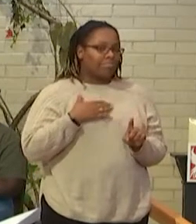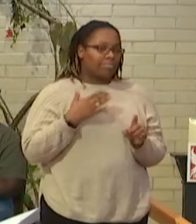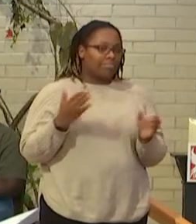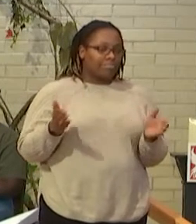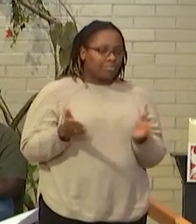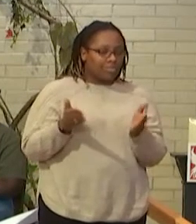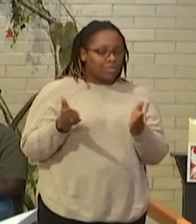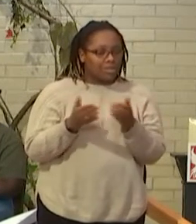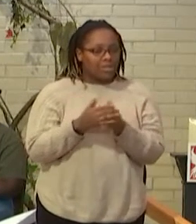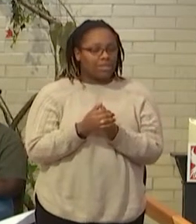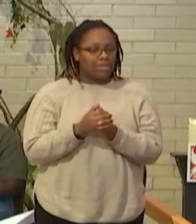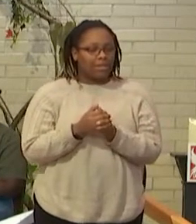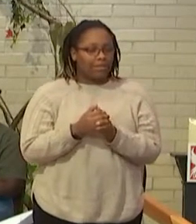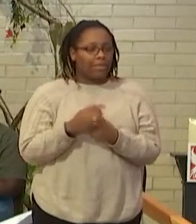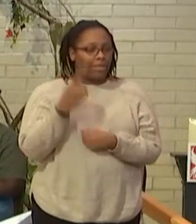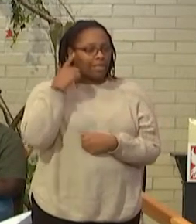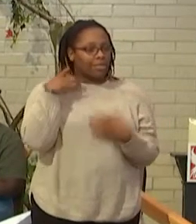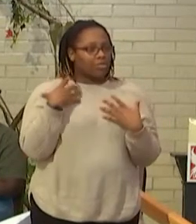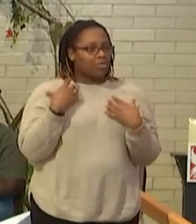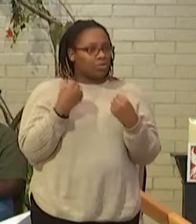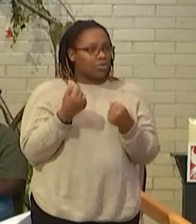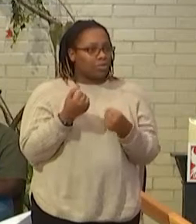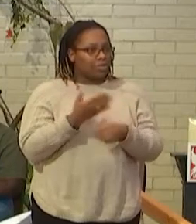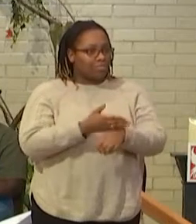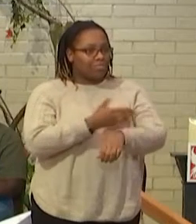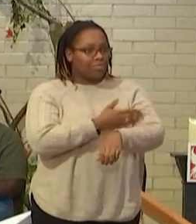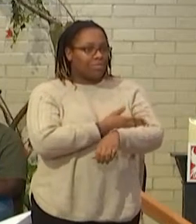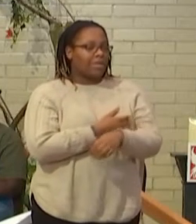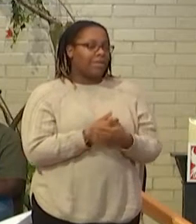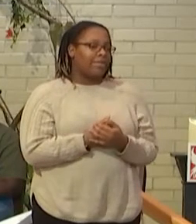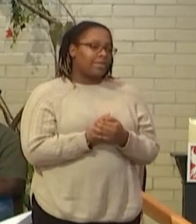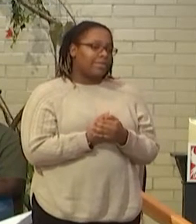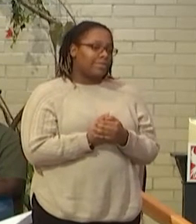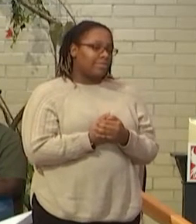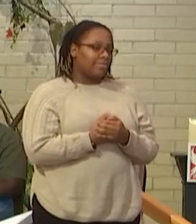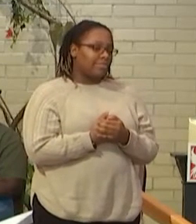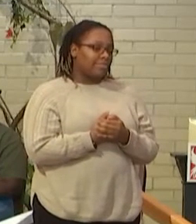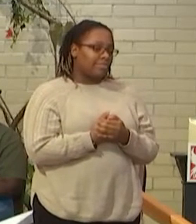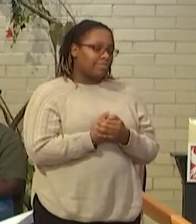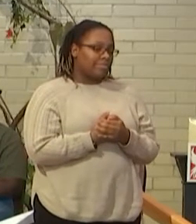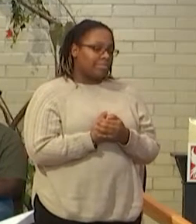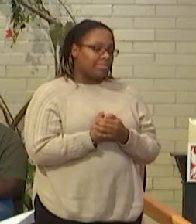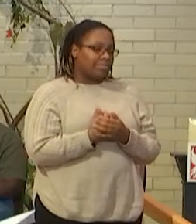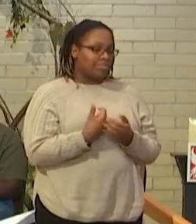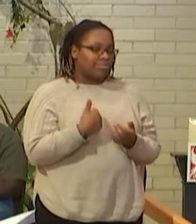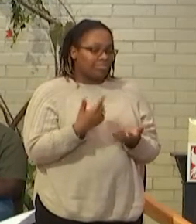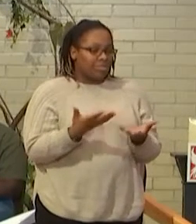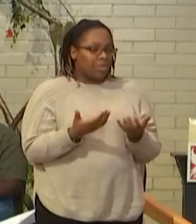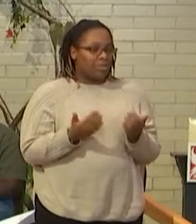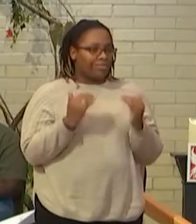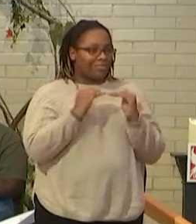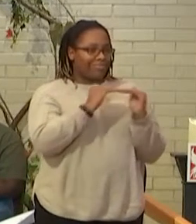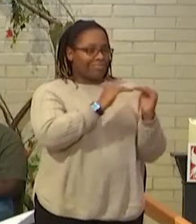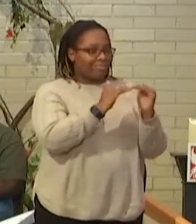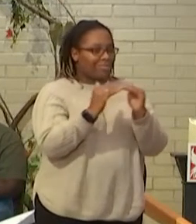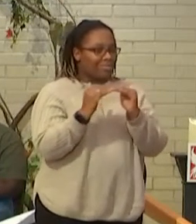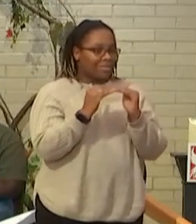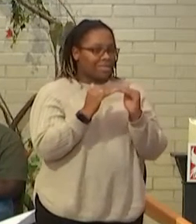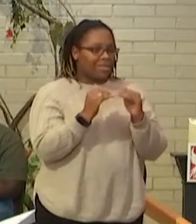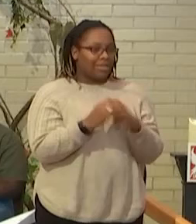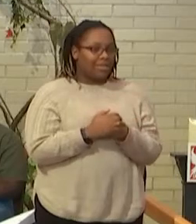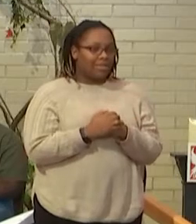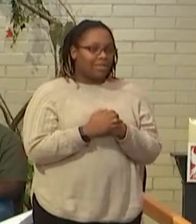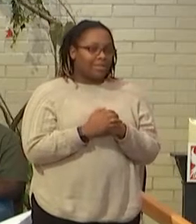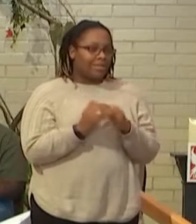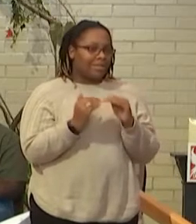and drive, I think, gets stronger every year, just because, I want to be on that same playing field as everyone else and get the